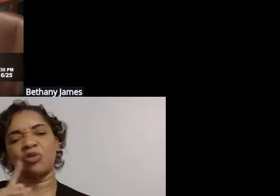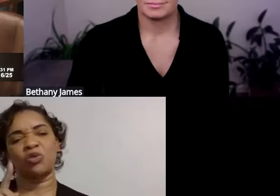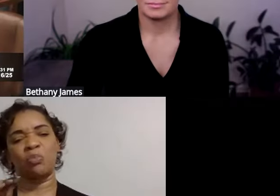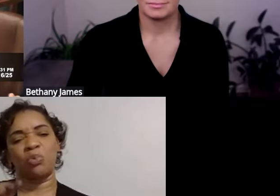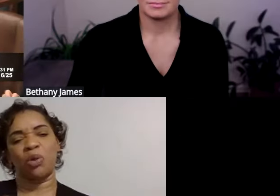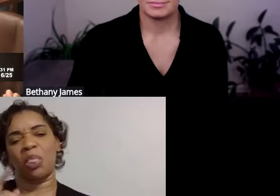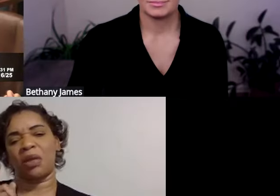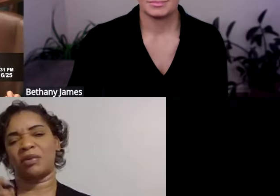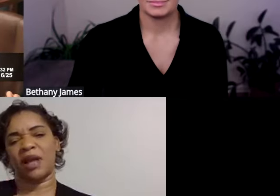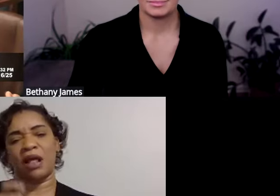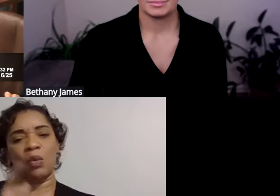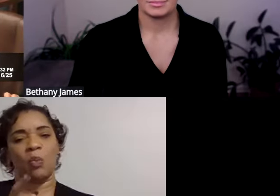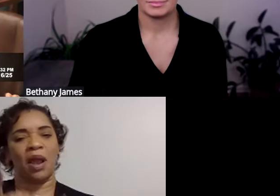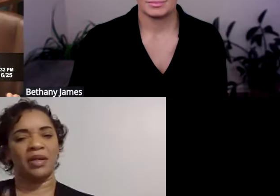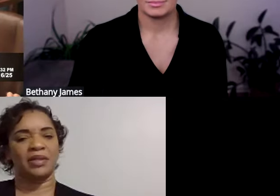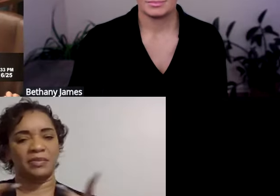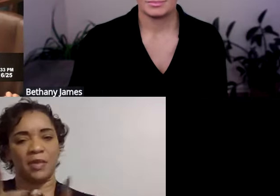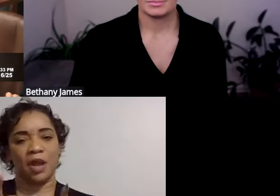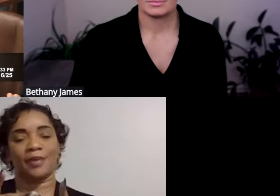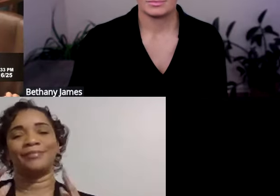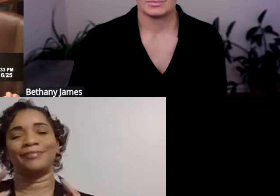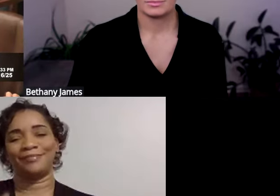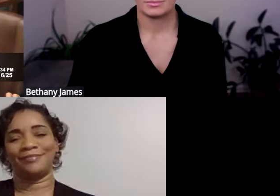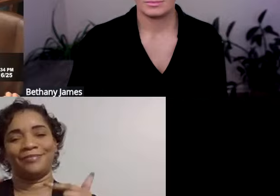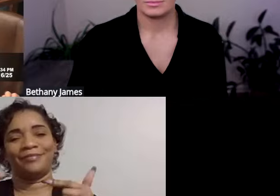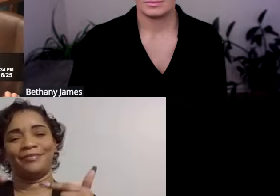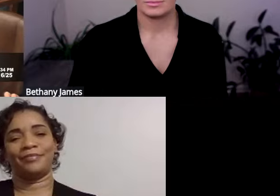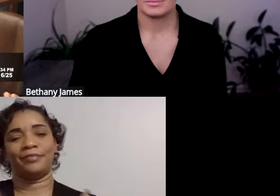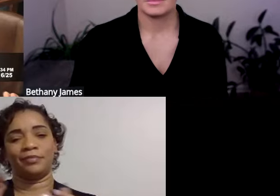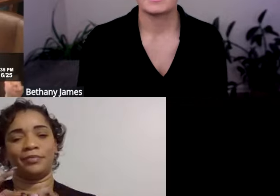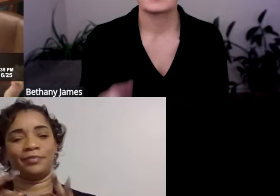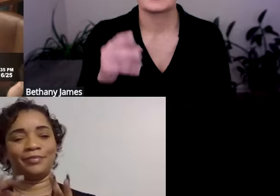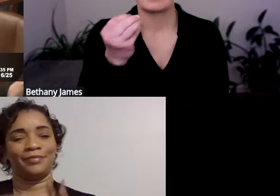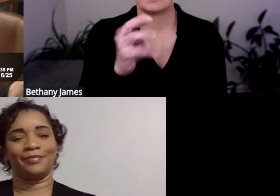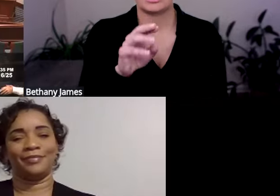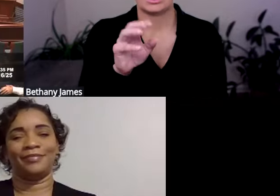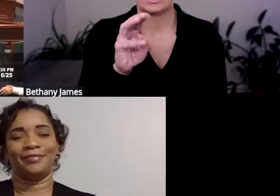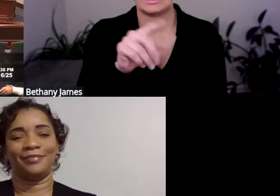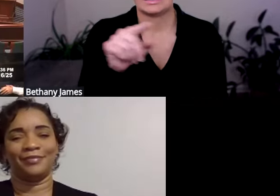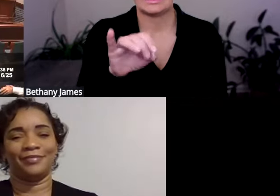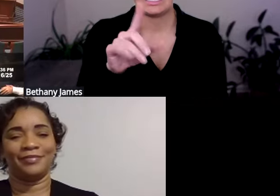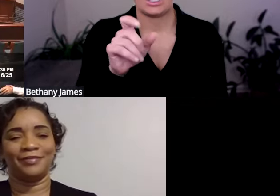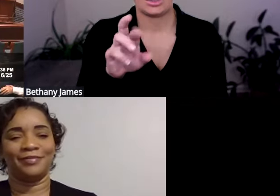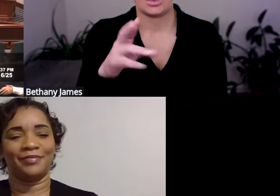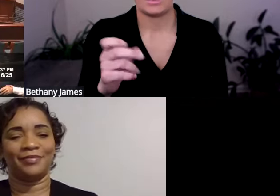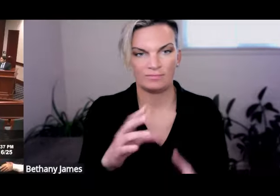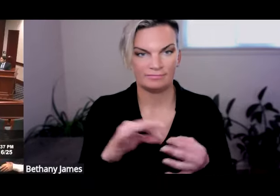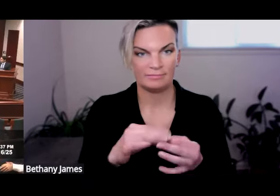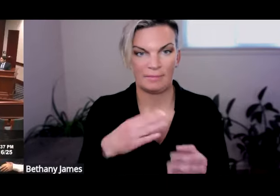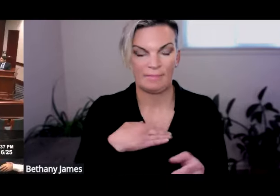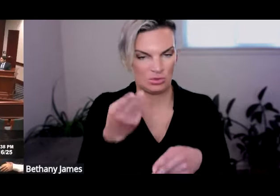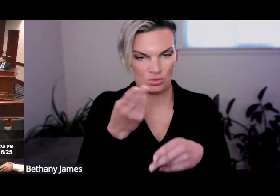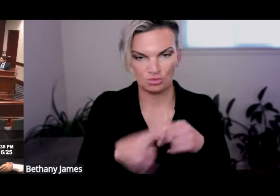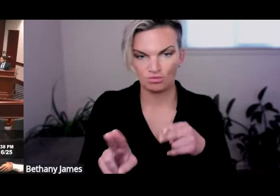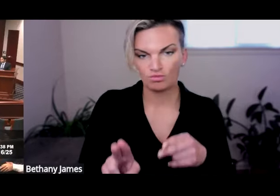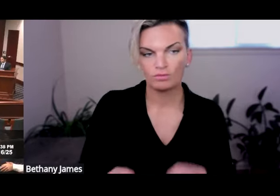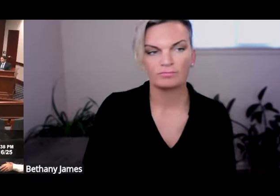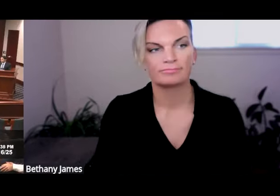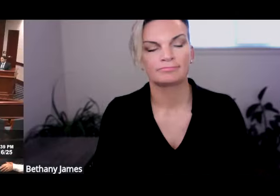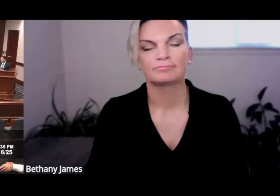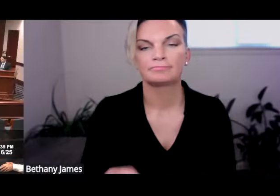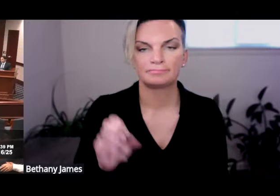we do a motion, I think Mr. Ziegler asked if he could speak for a moment. And you have to keep it really short for me, okay? Very brief, very